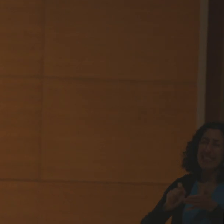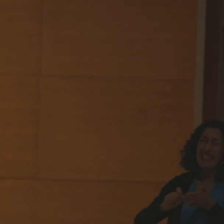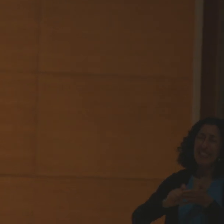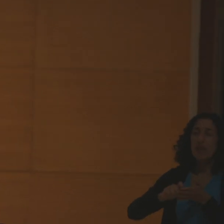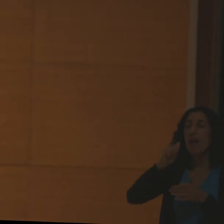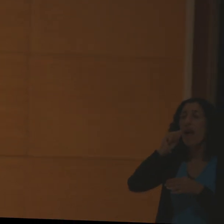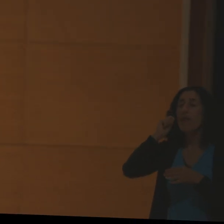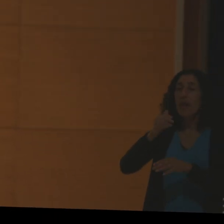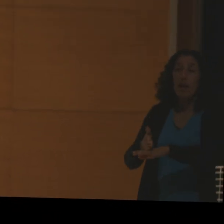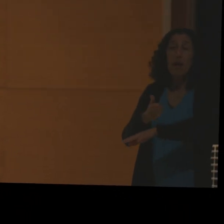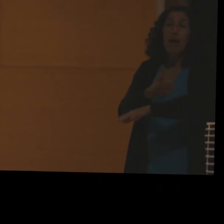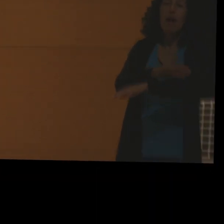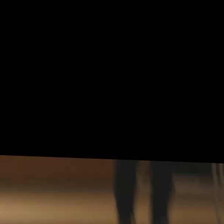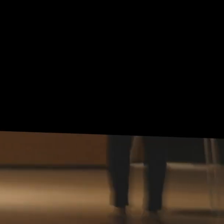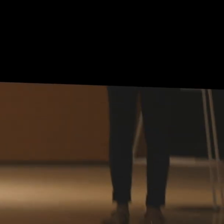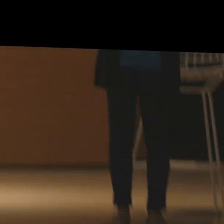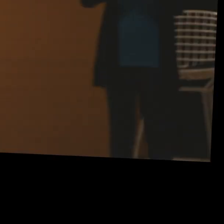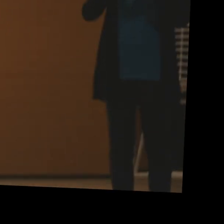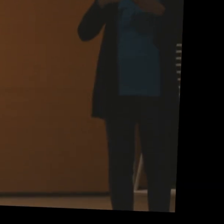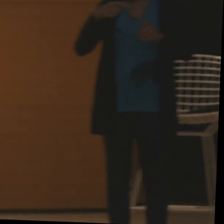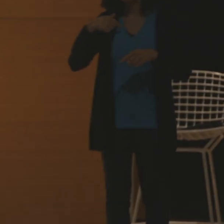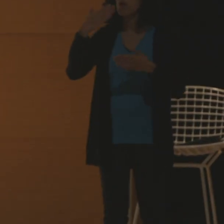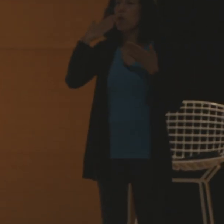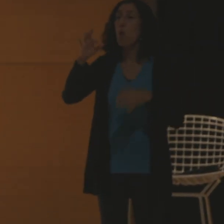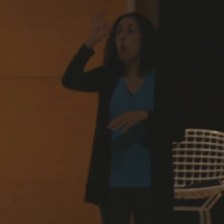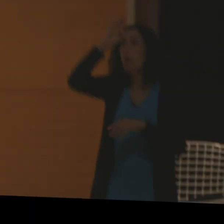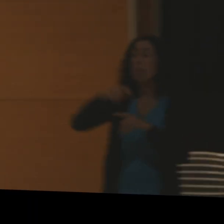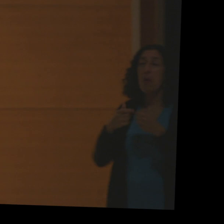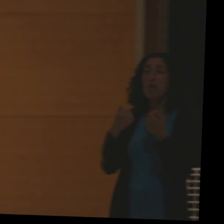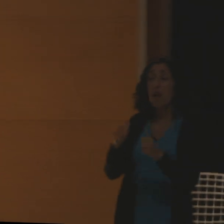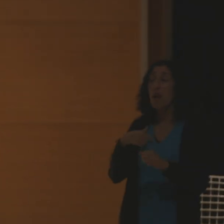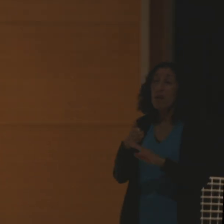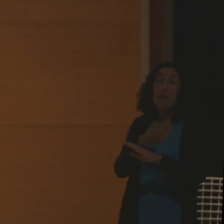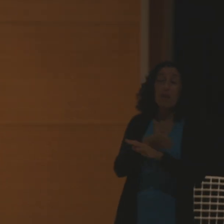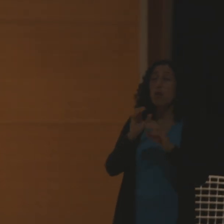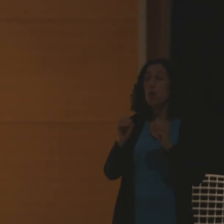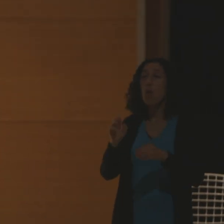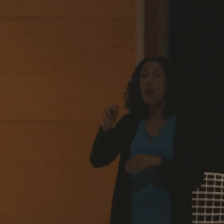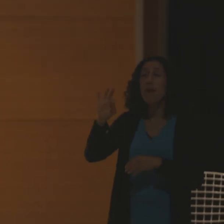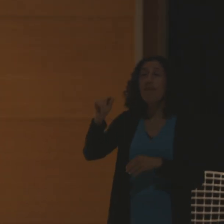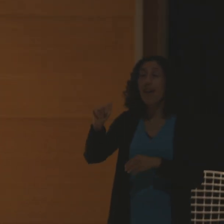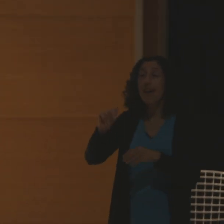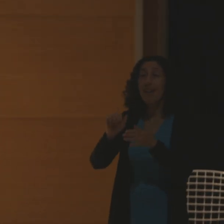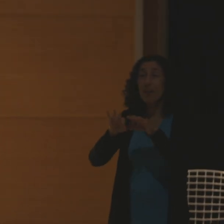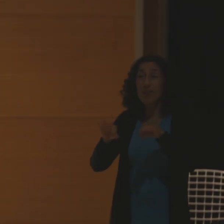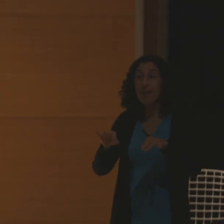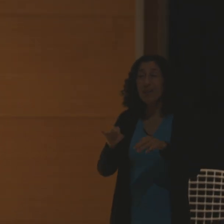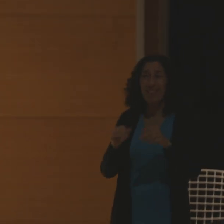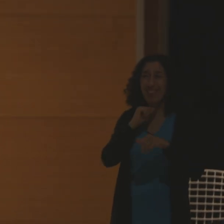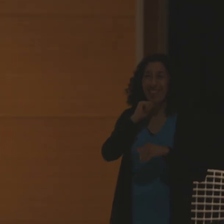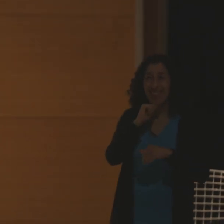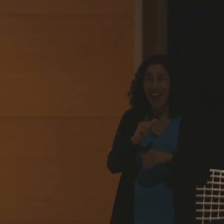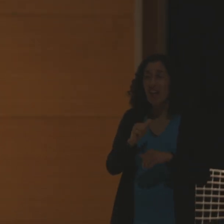to fruition. If I, a guy who had no literary background to speak of, who had had a headset